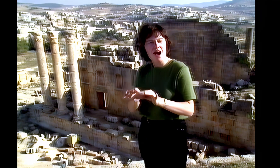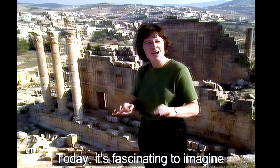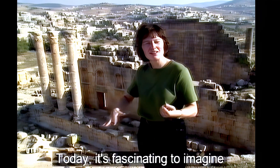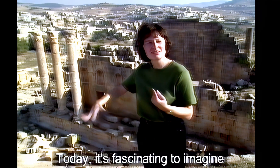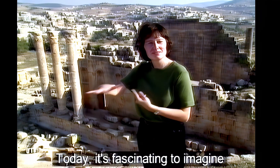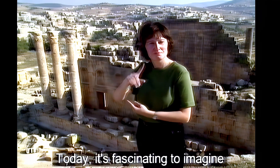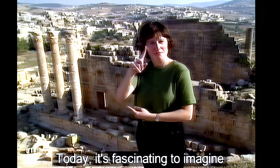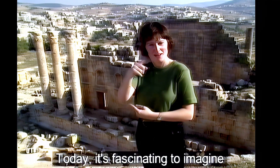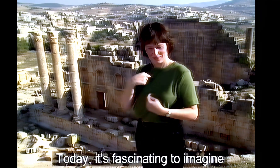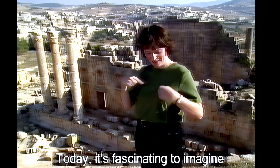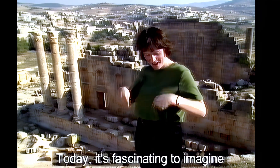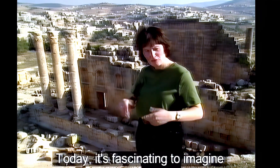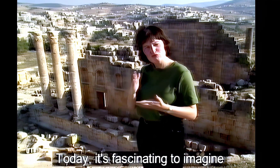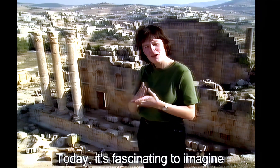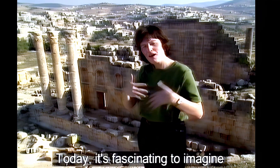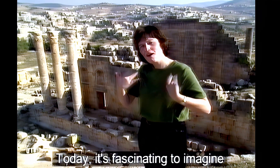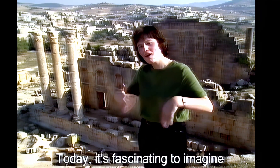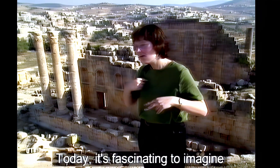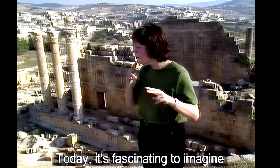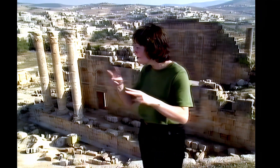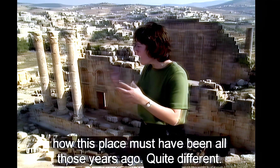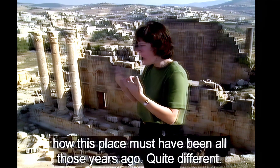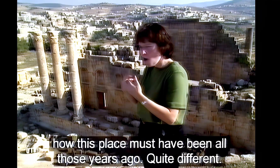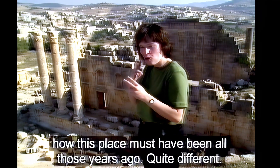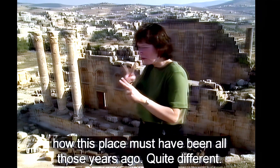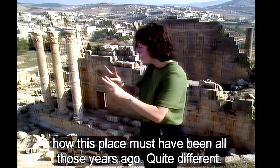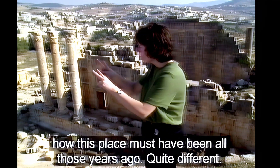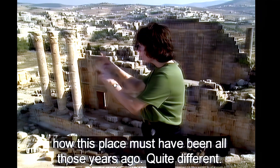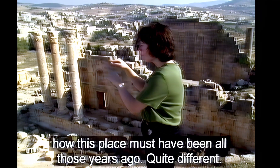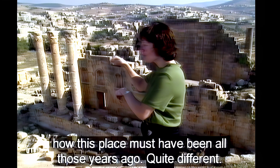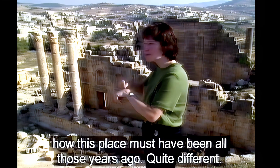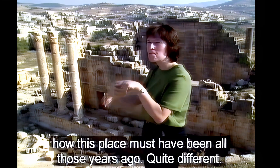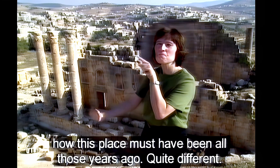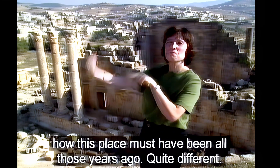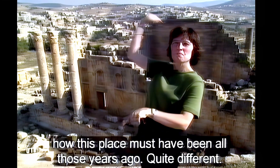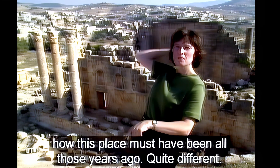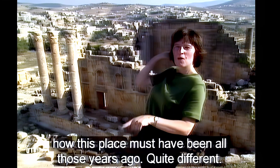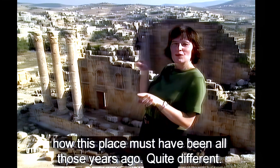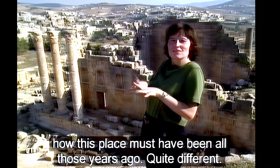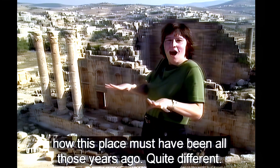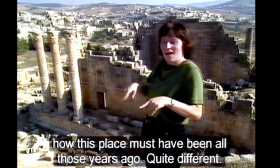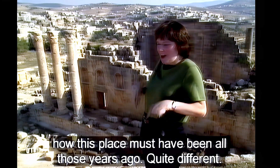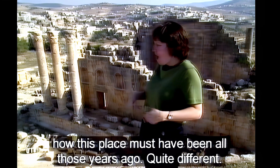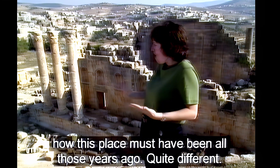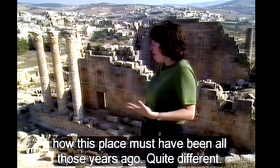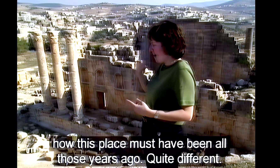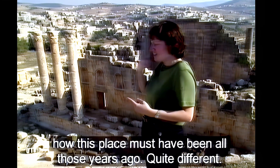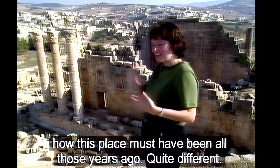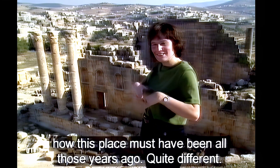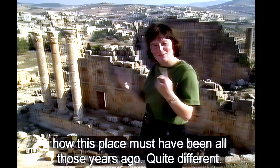Today, standing here, it's fascinating to imagine how this place must have been all those years ago. Quite